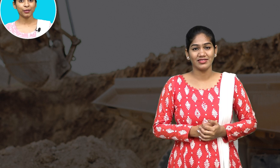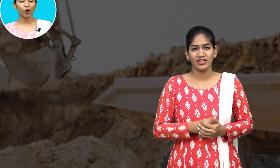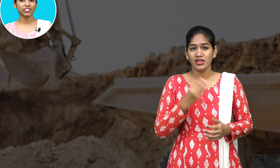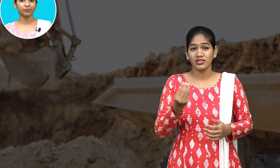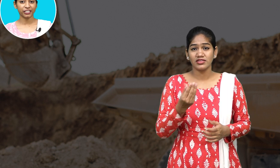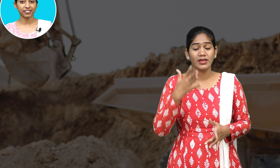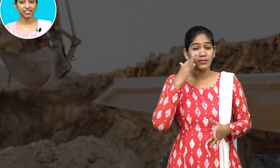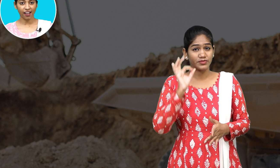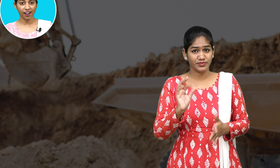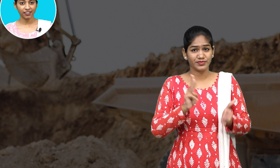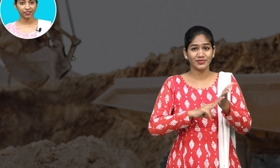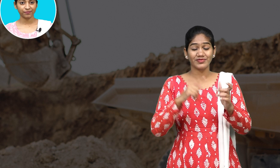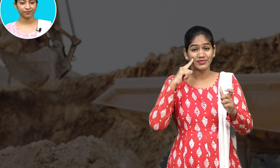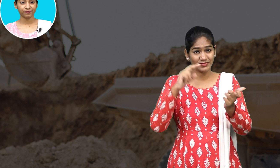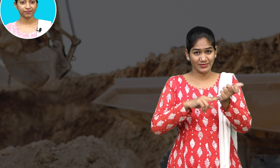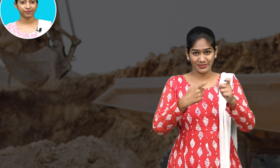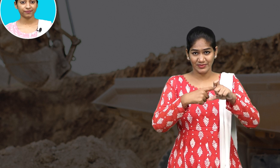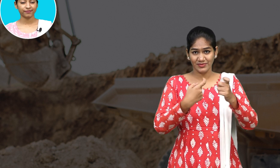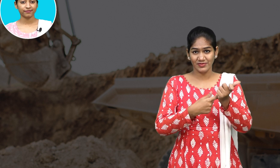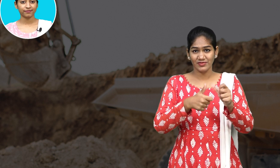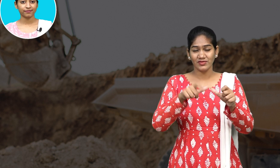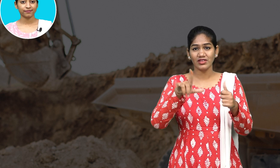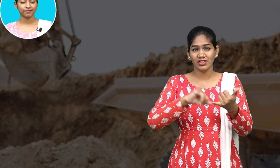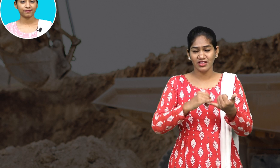Some important minerals are